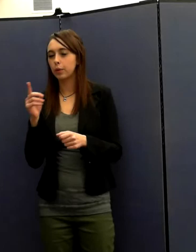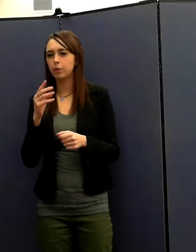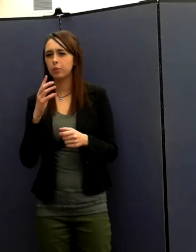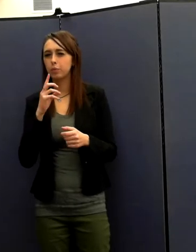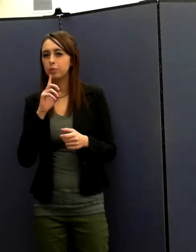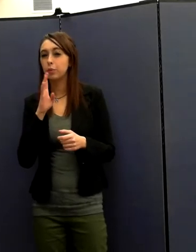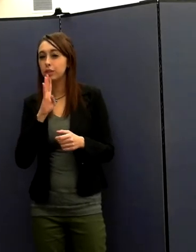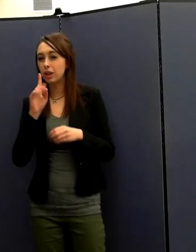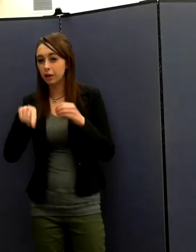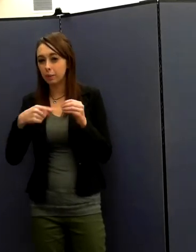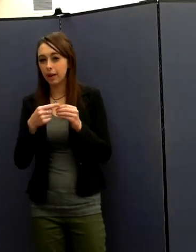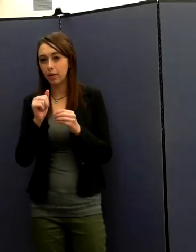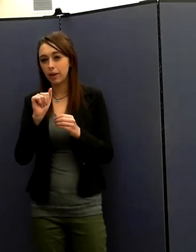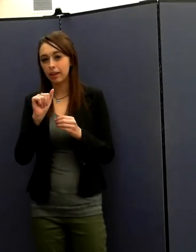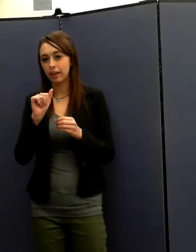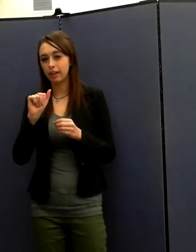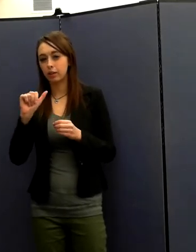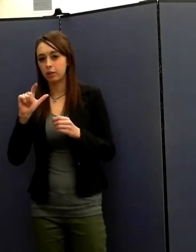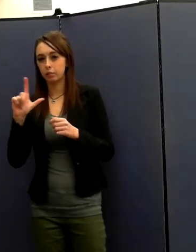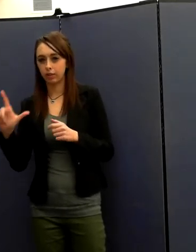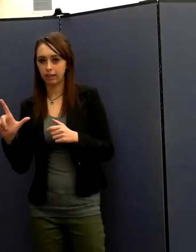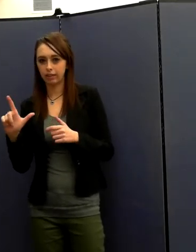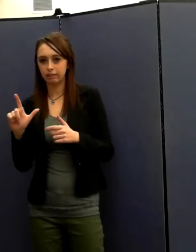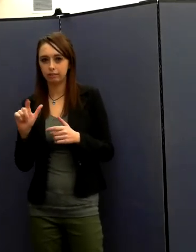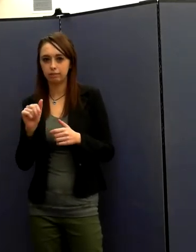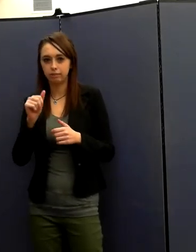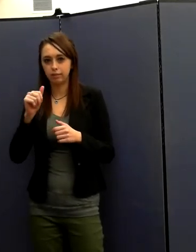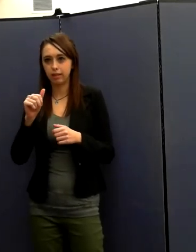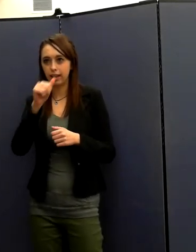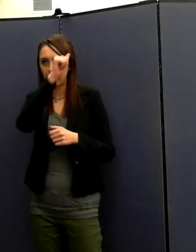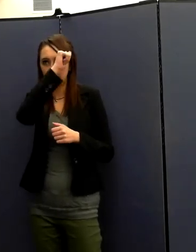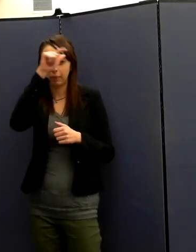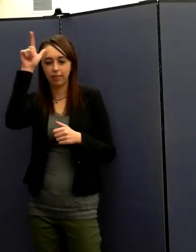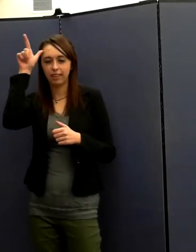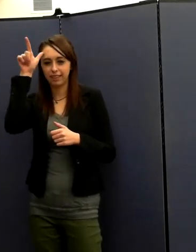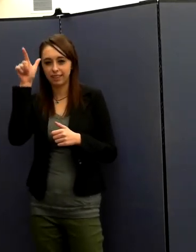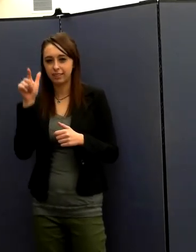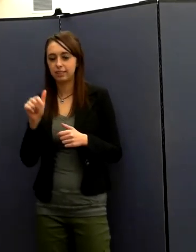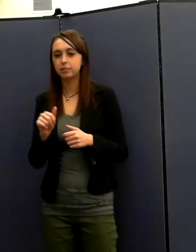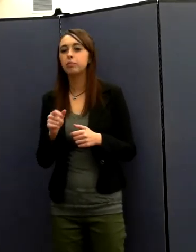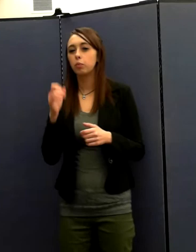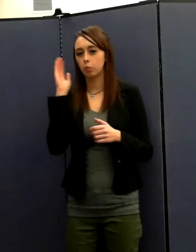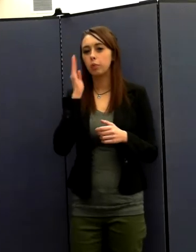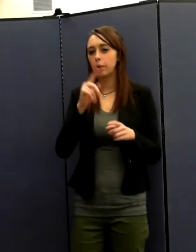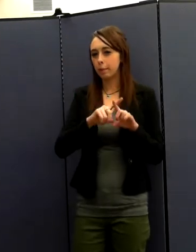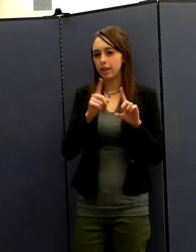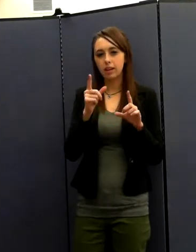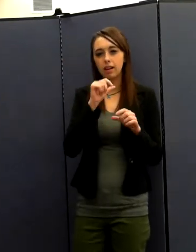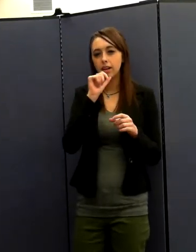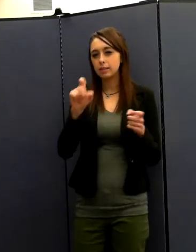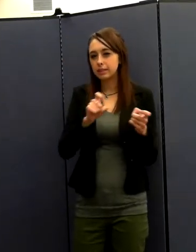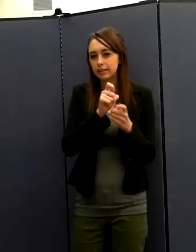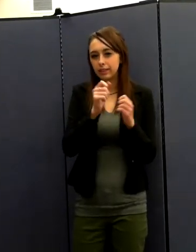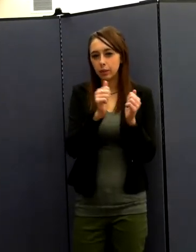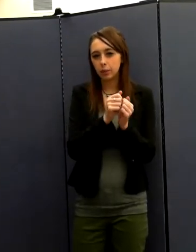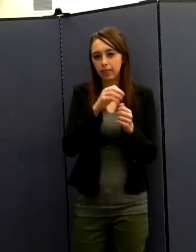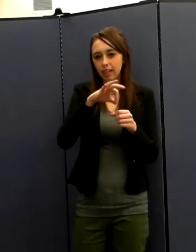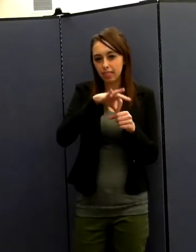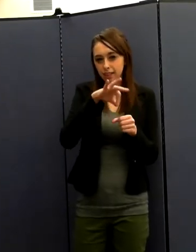Lincoln? We will be talking about Abraham Lincoln, but not specifically with the elections, because there's a ton of presidents. Do you know how